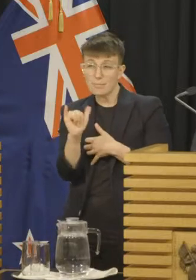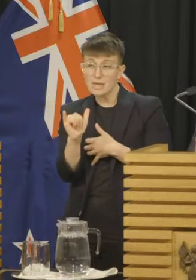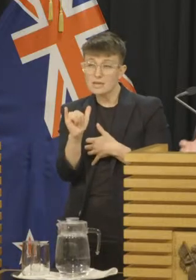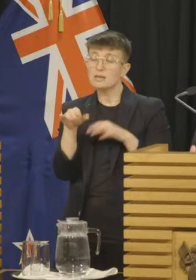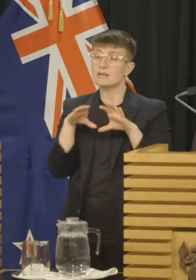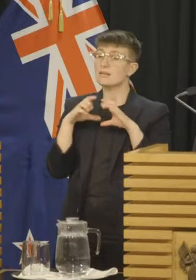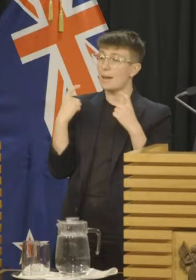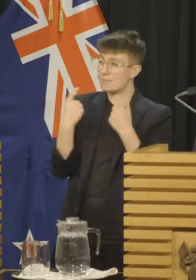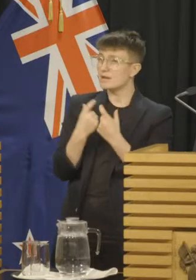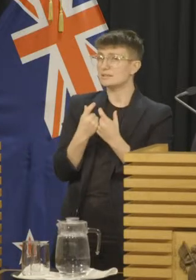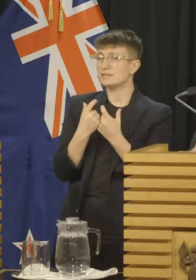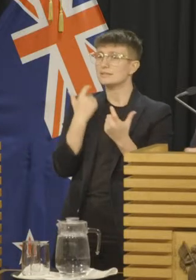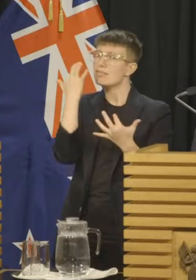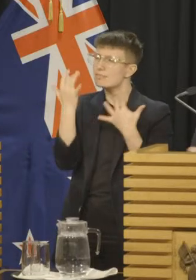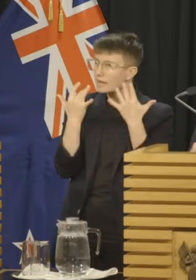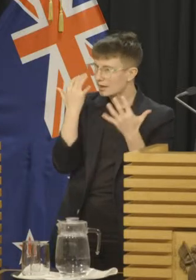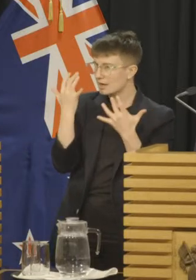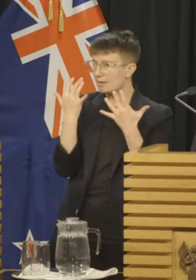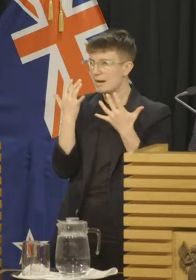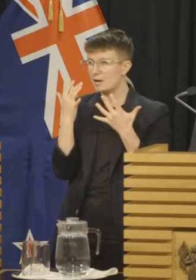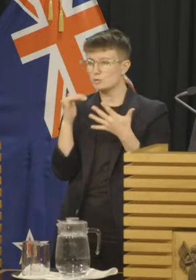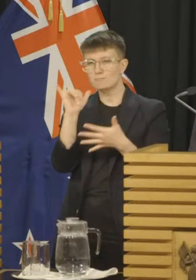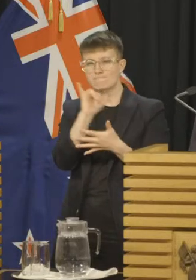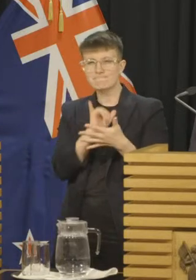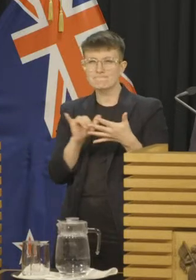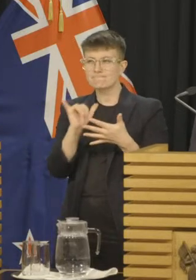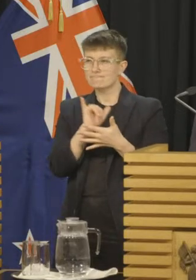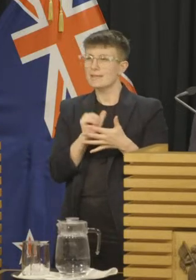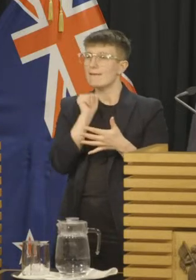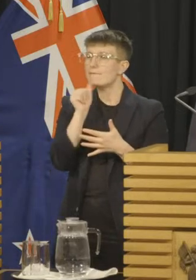is very actively looking at.